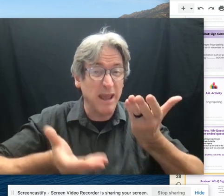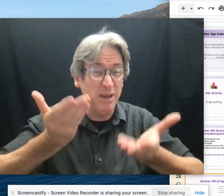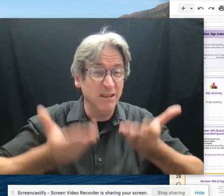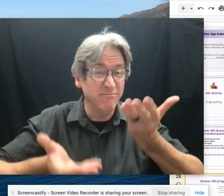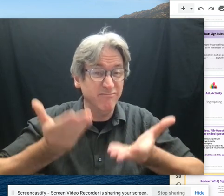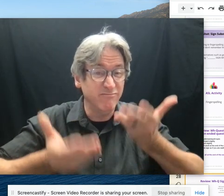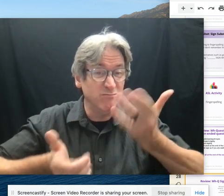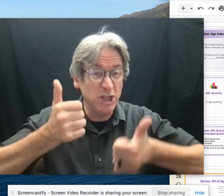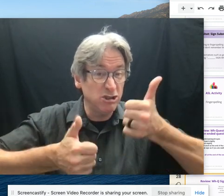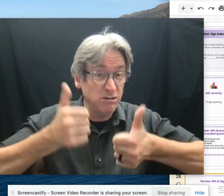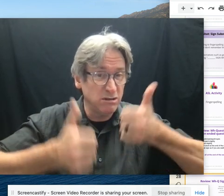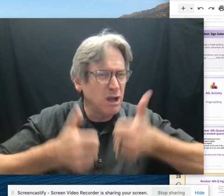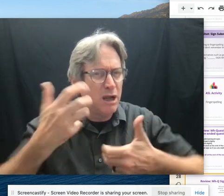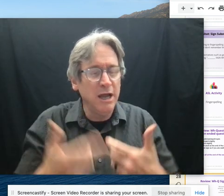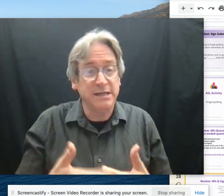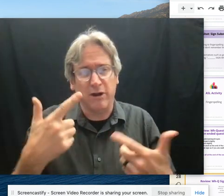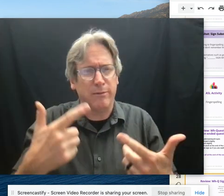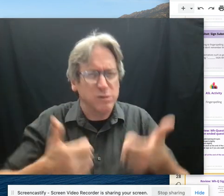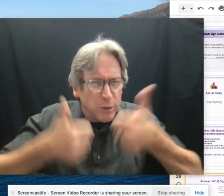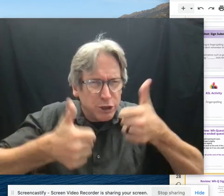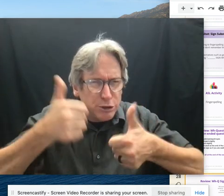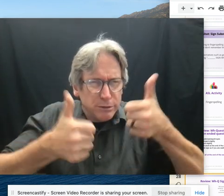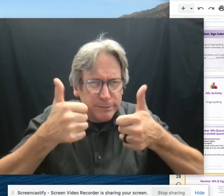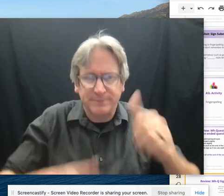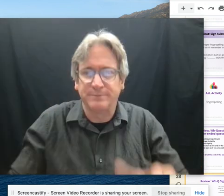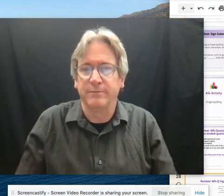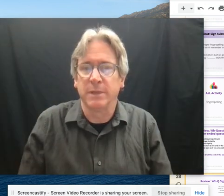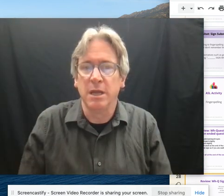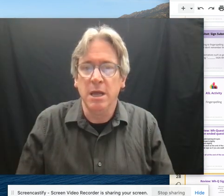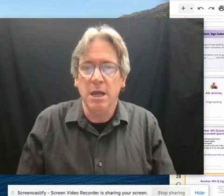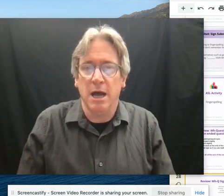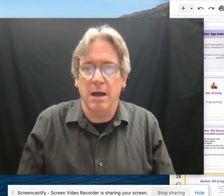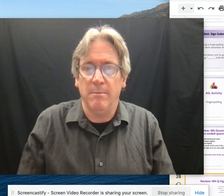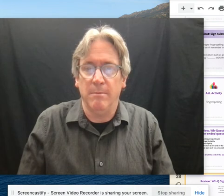sign for maybe, which, except for eyebrows. Which.